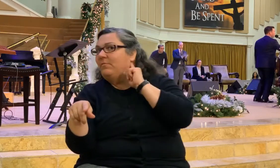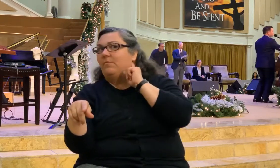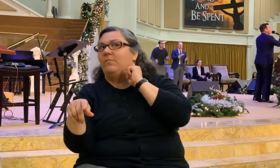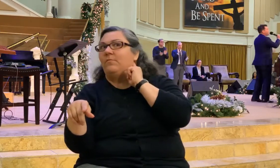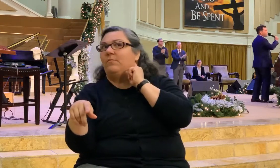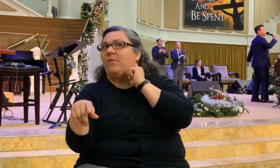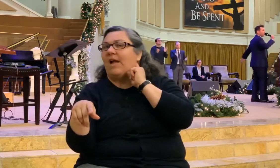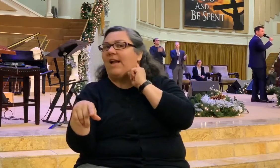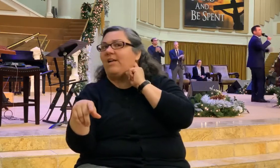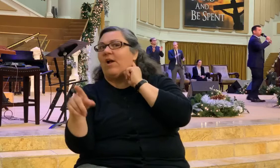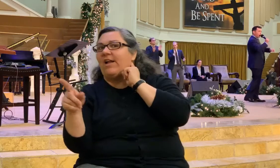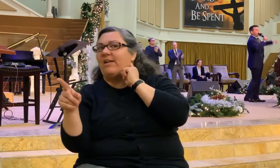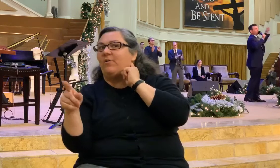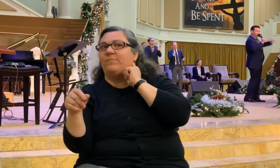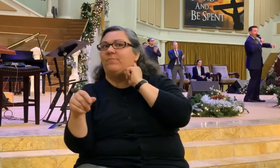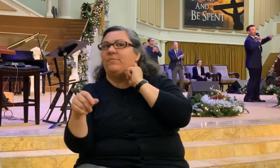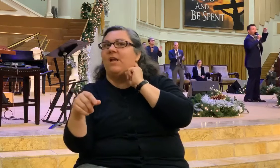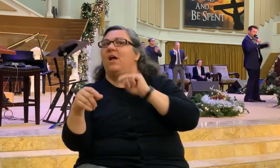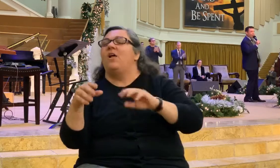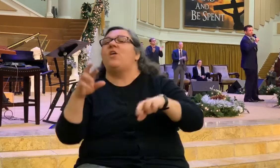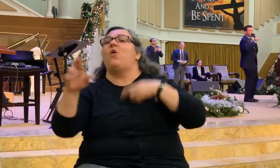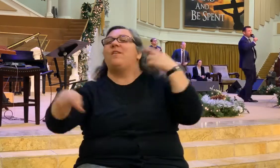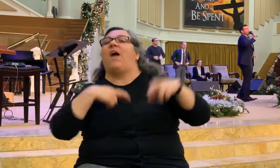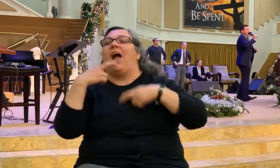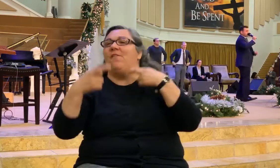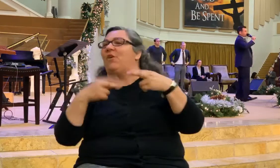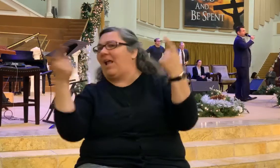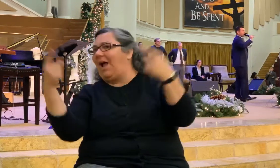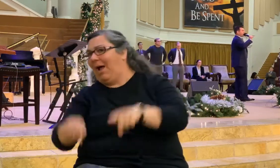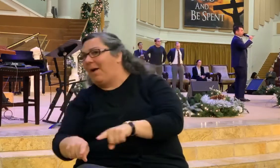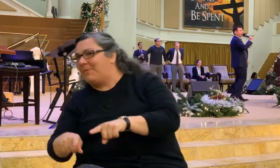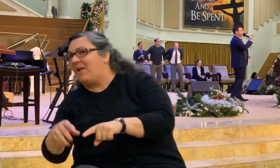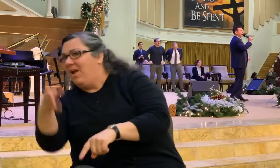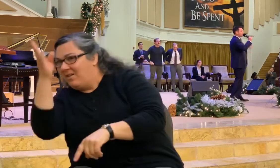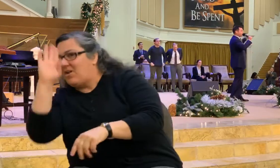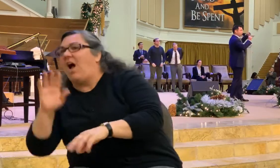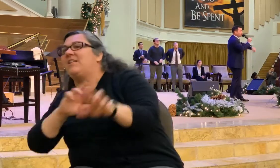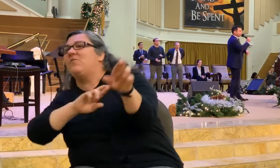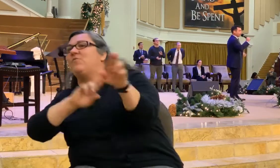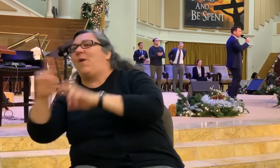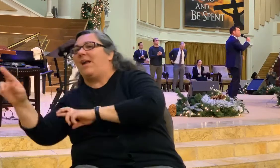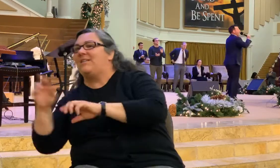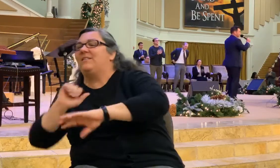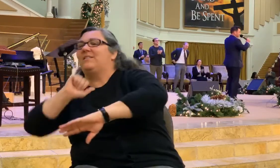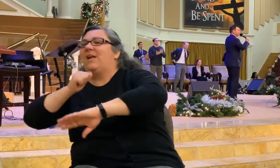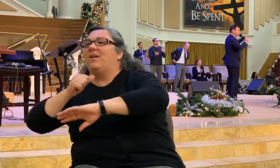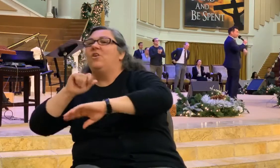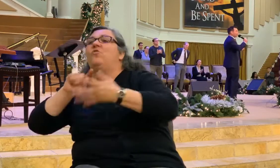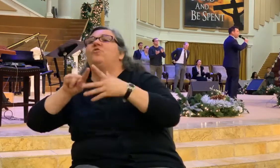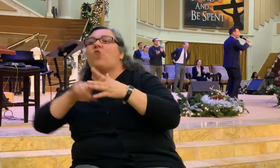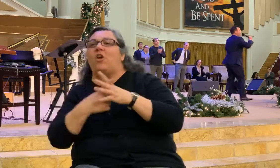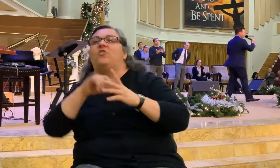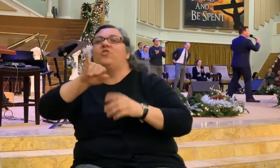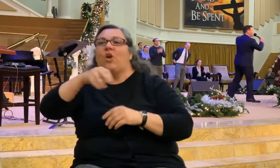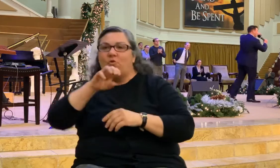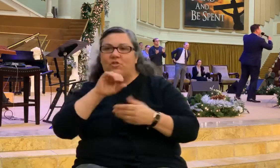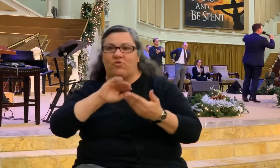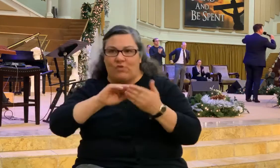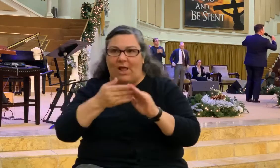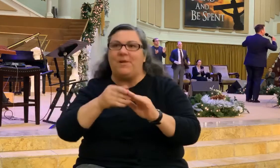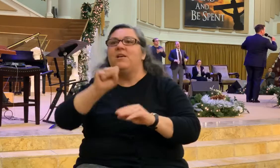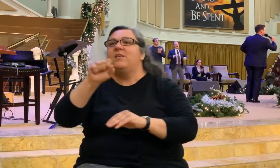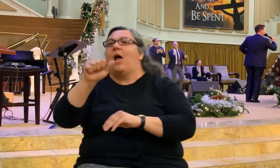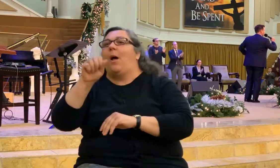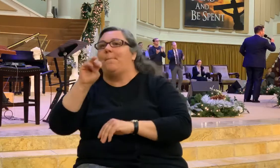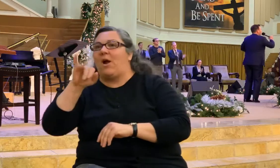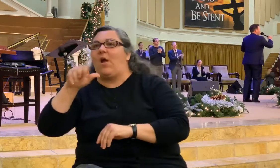thing's going, but there is a worldwide revival that's fixing to break out of Jerusalem and Samaria and to the